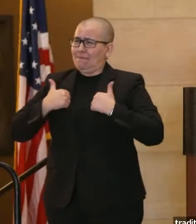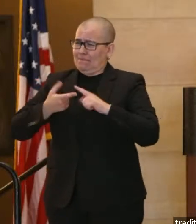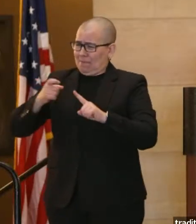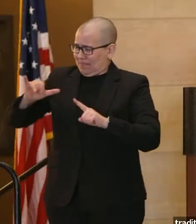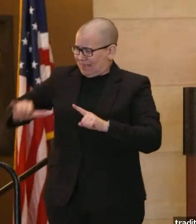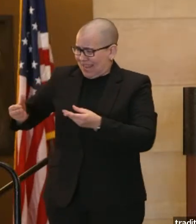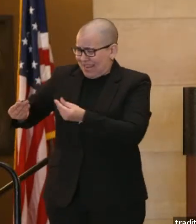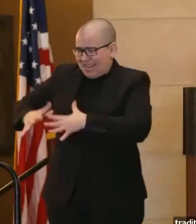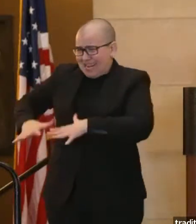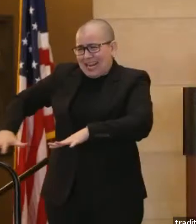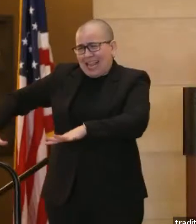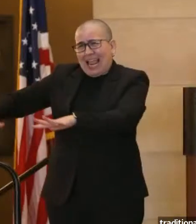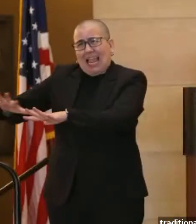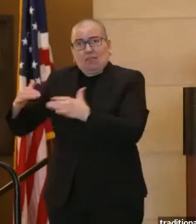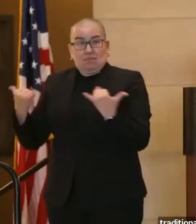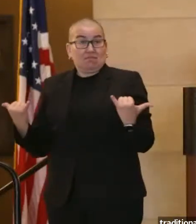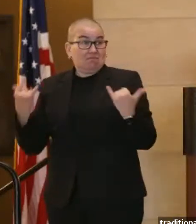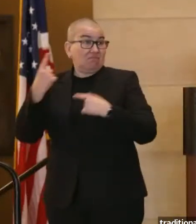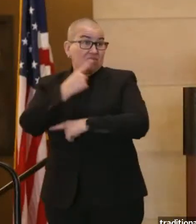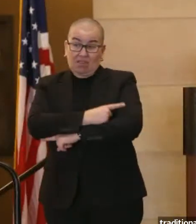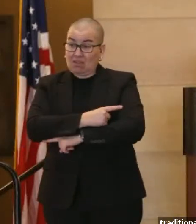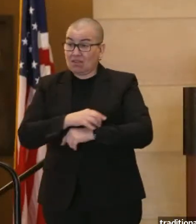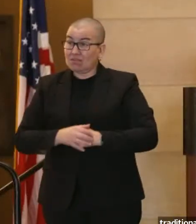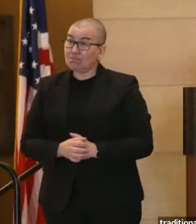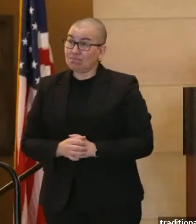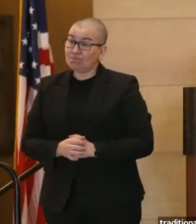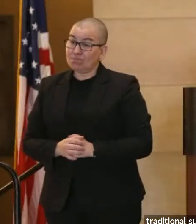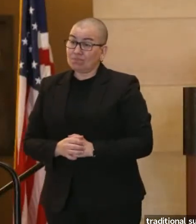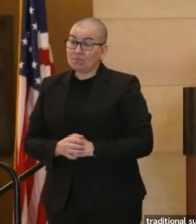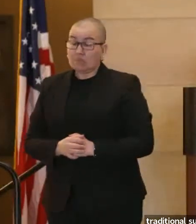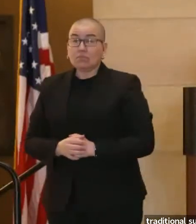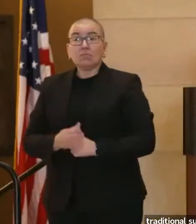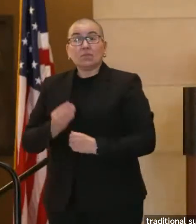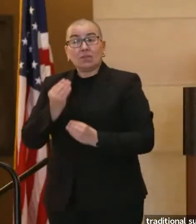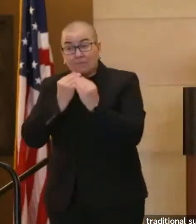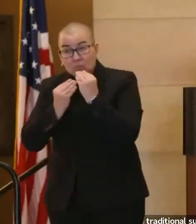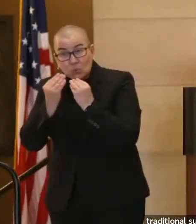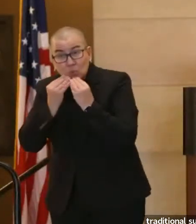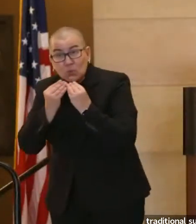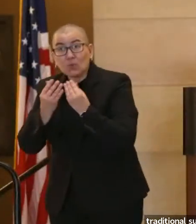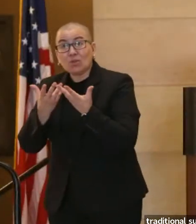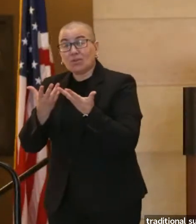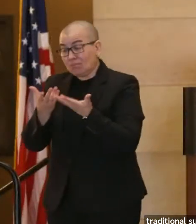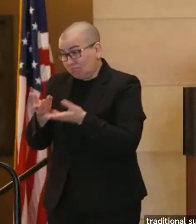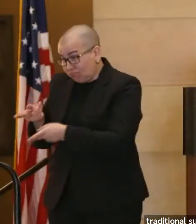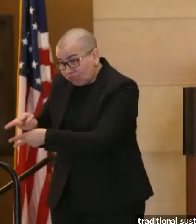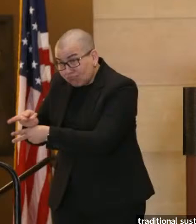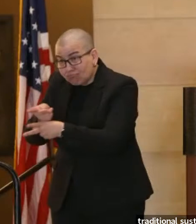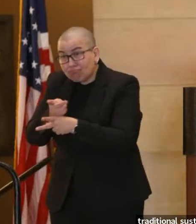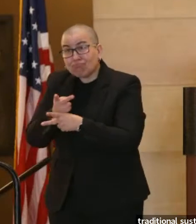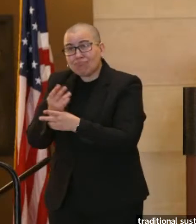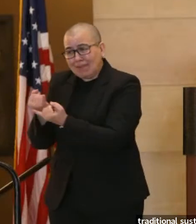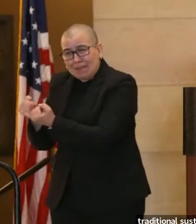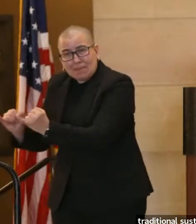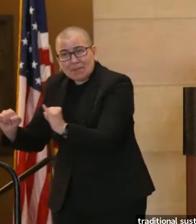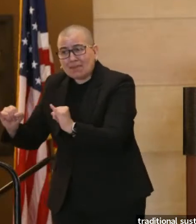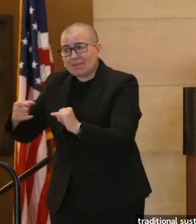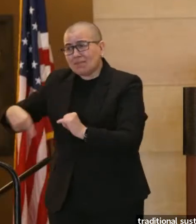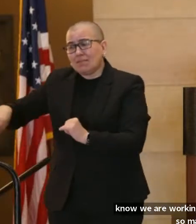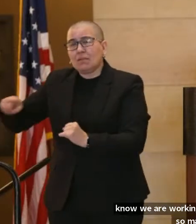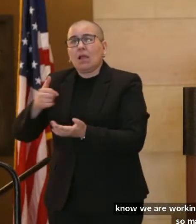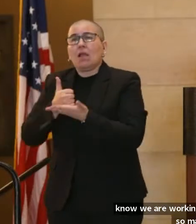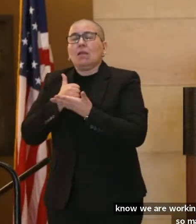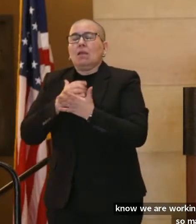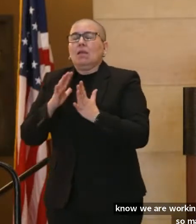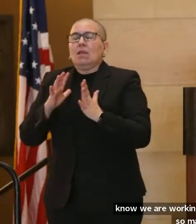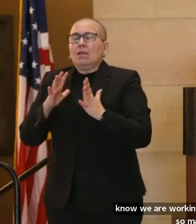today, you know, we are working and moving toward, you know, food sovereignty and so many different things like that, that are helping us to recover from